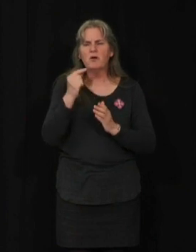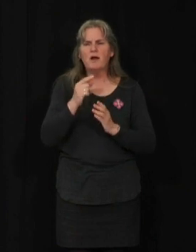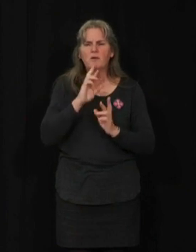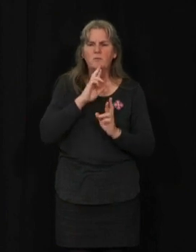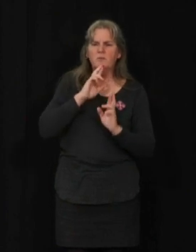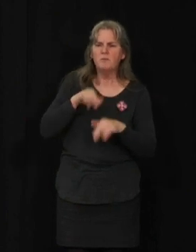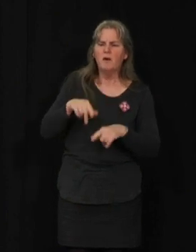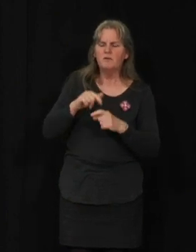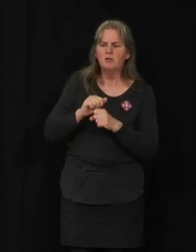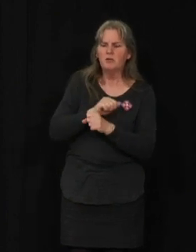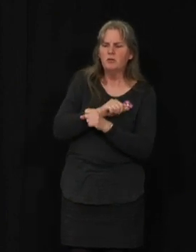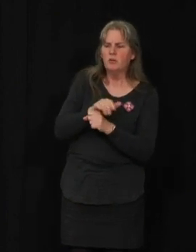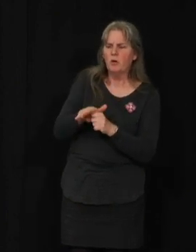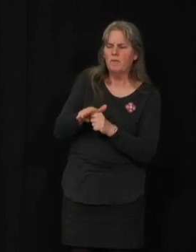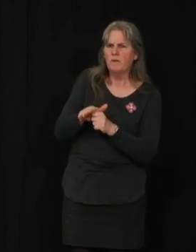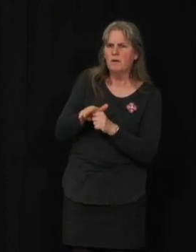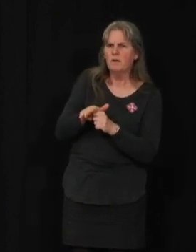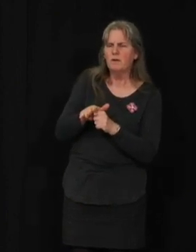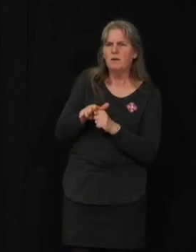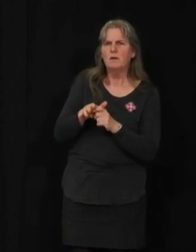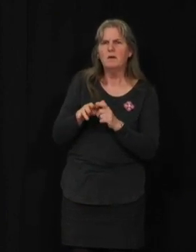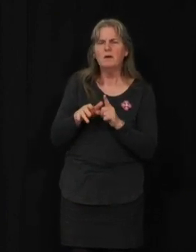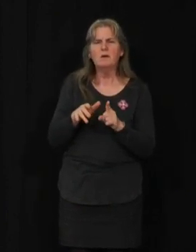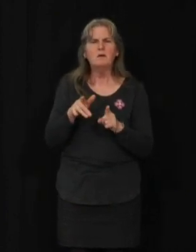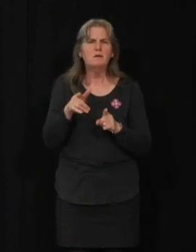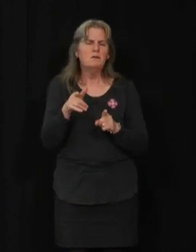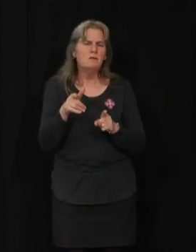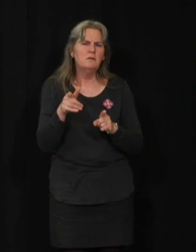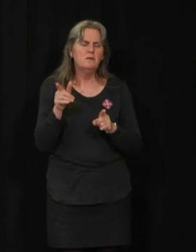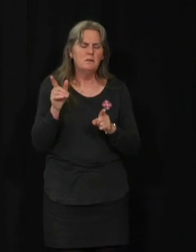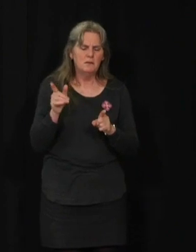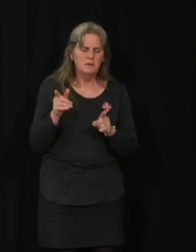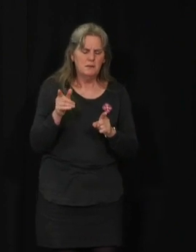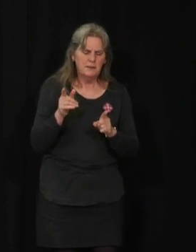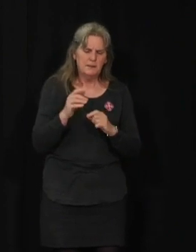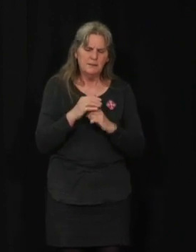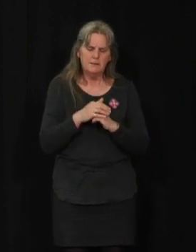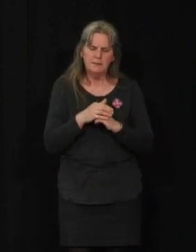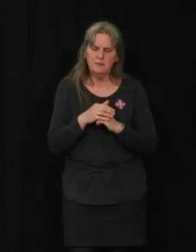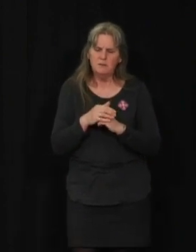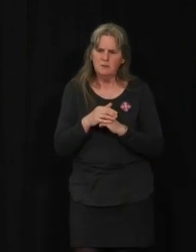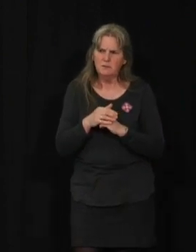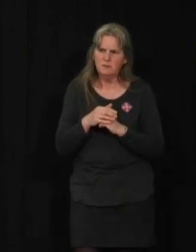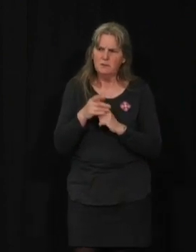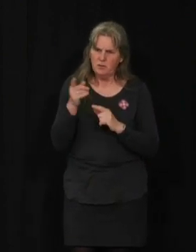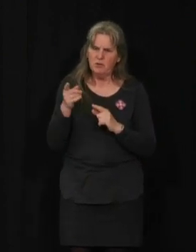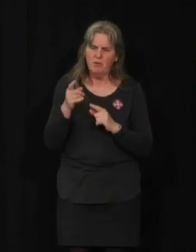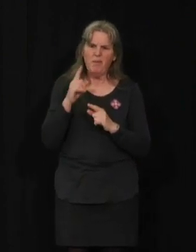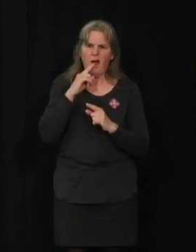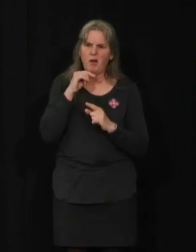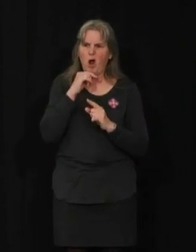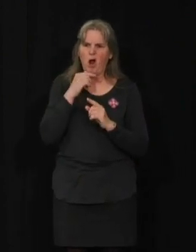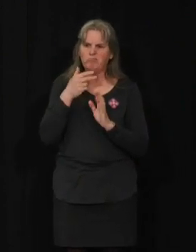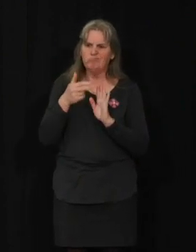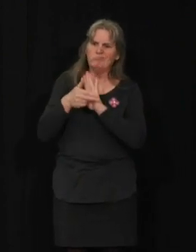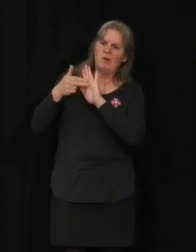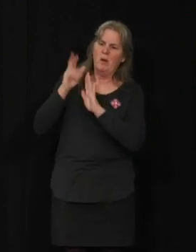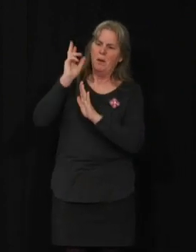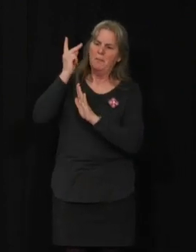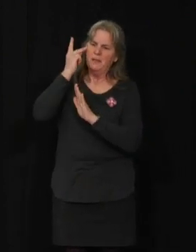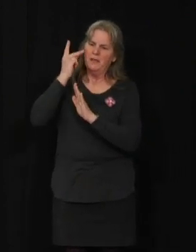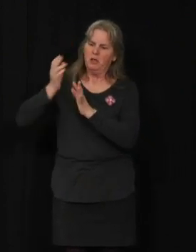I guess, you said you're not looking to act politically, but it seems to me